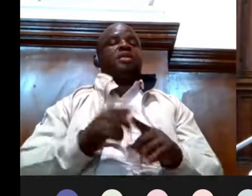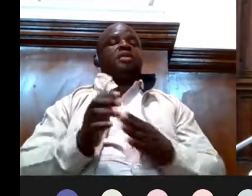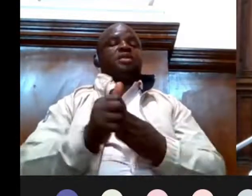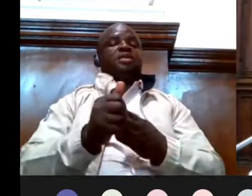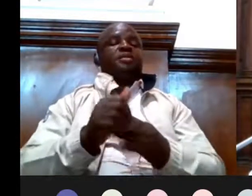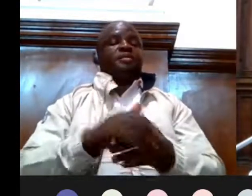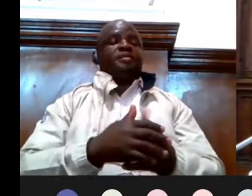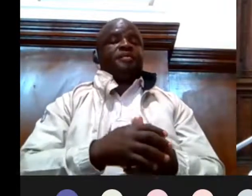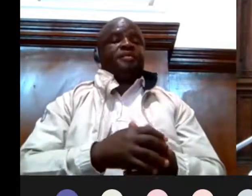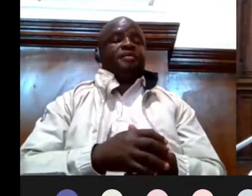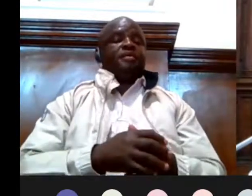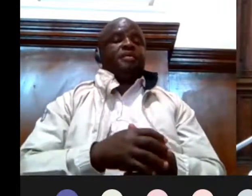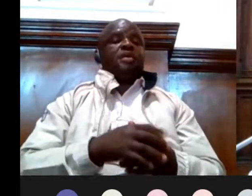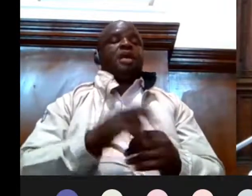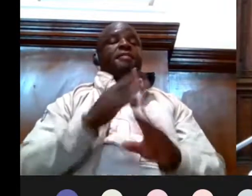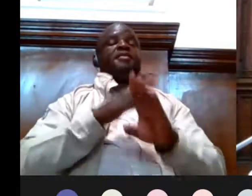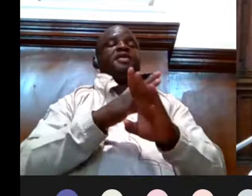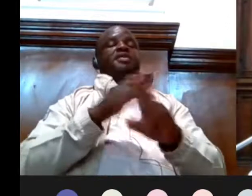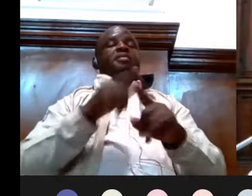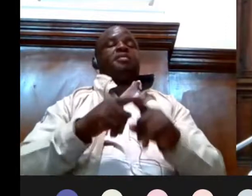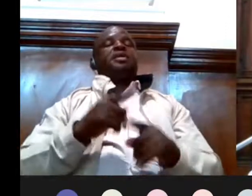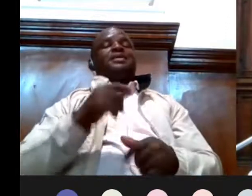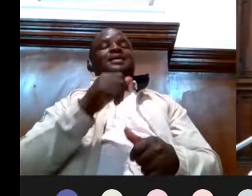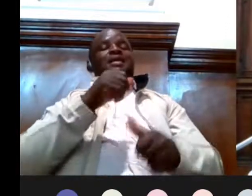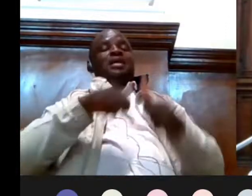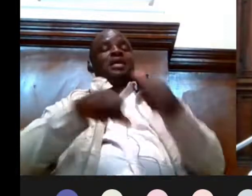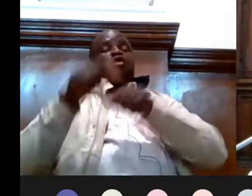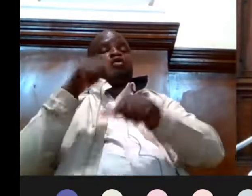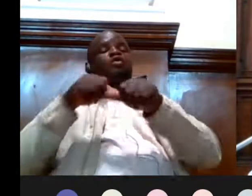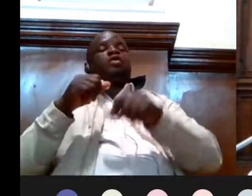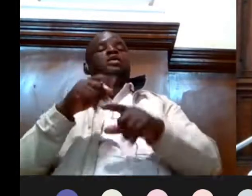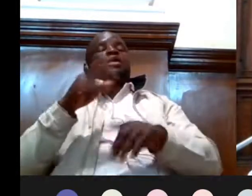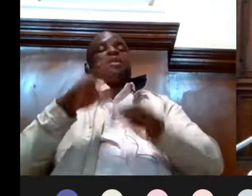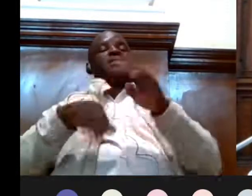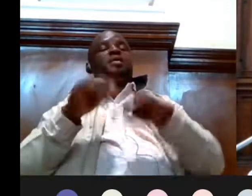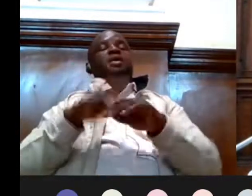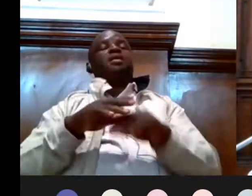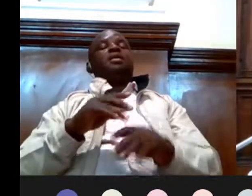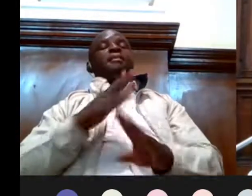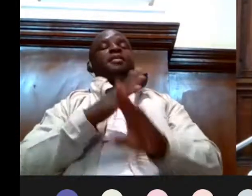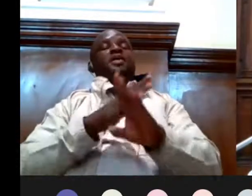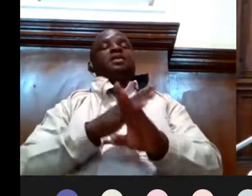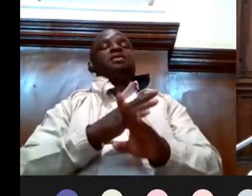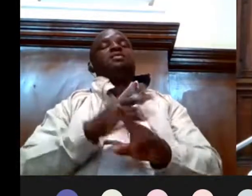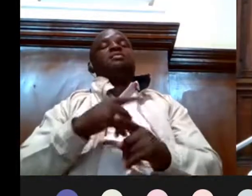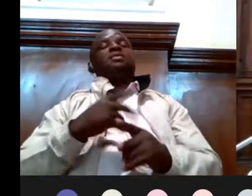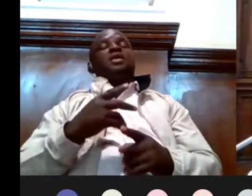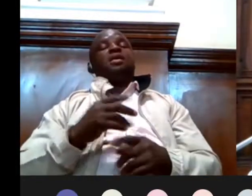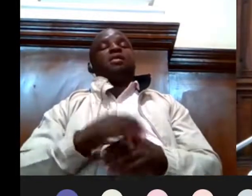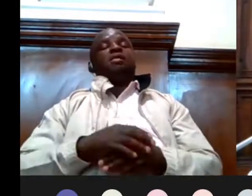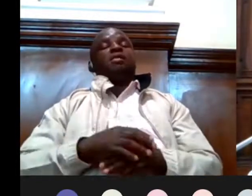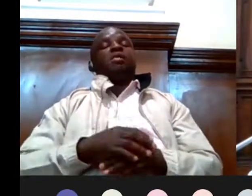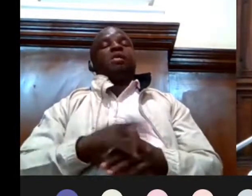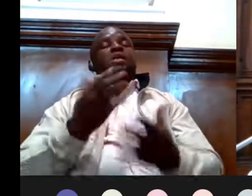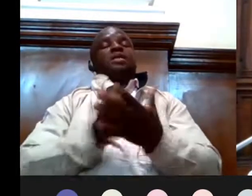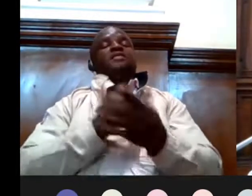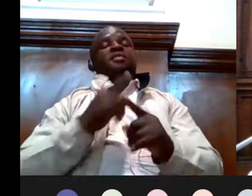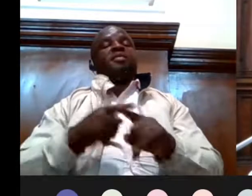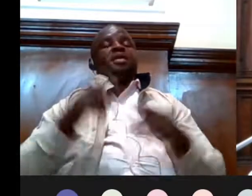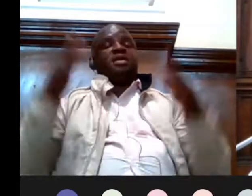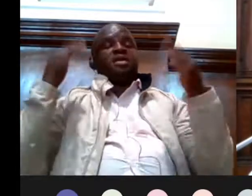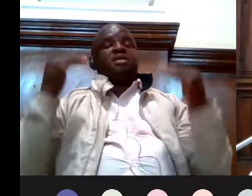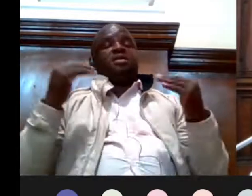leadership. Prevention and rebuilding social cohesion. Protection, safety, and